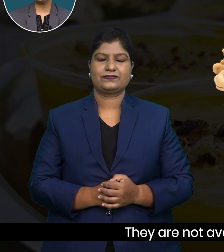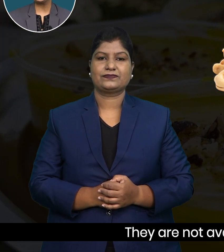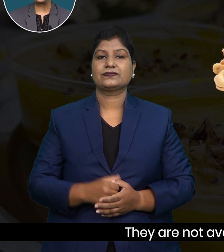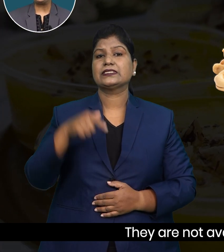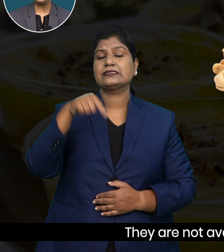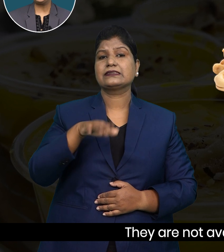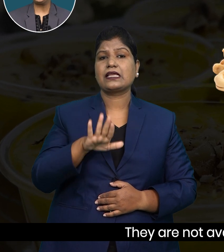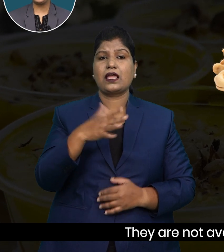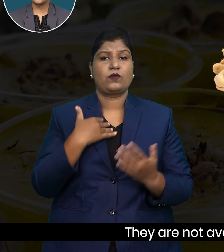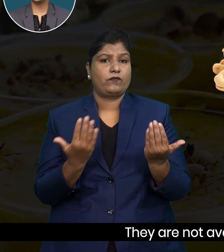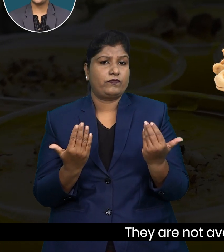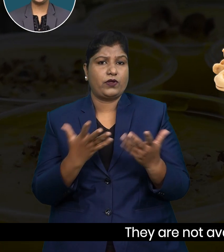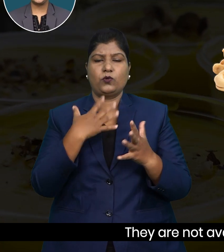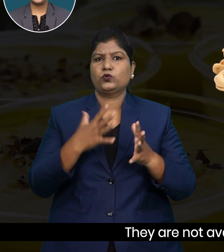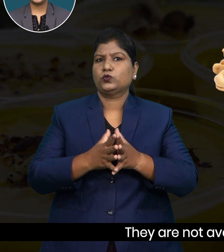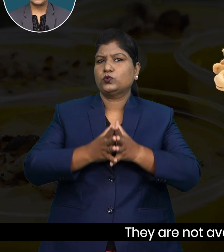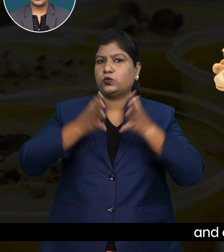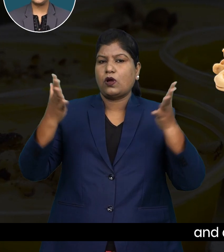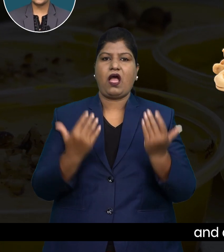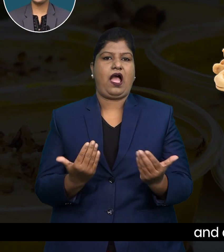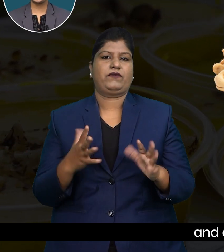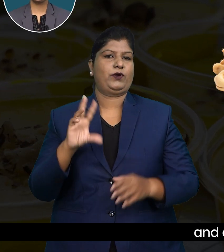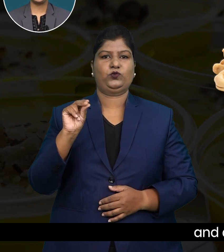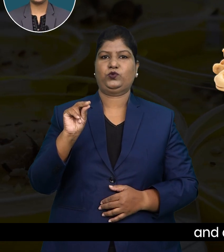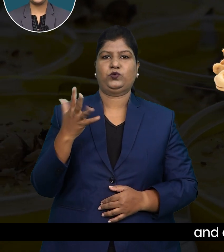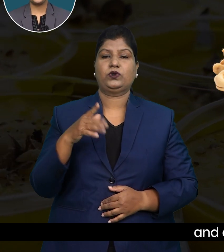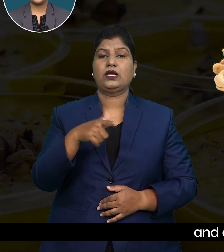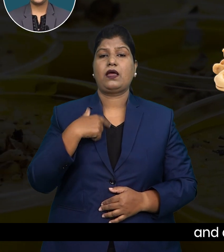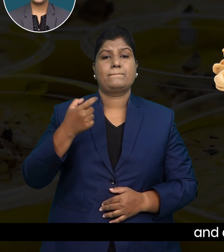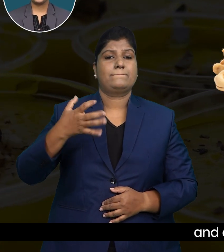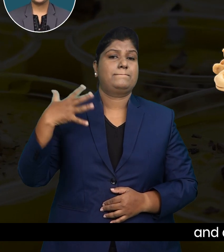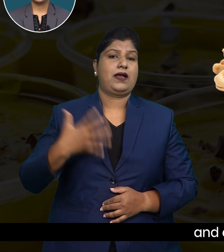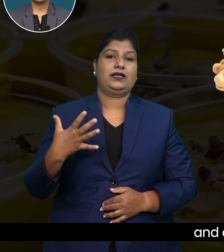They are not available in large quantities and are expensive.